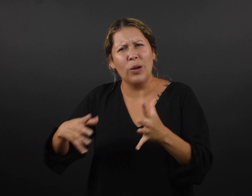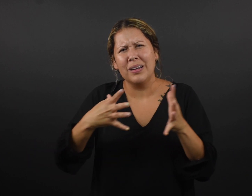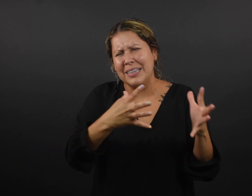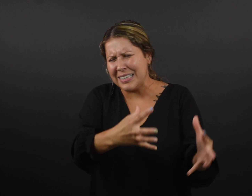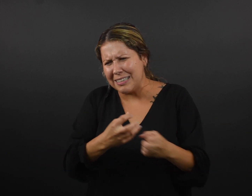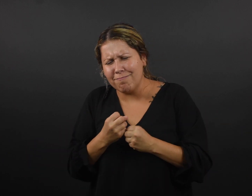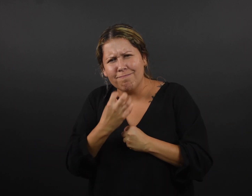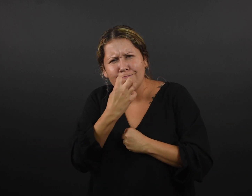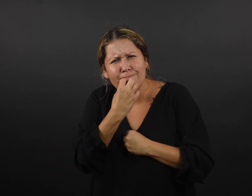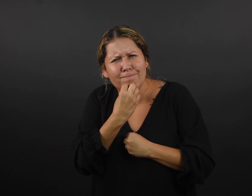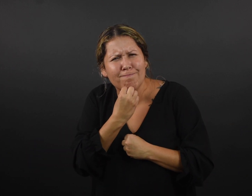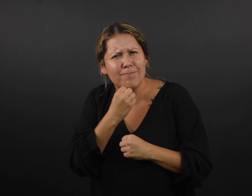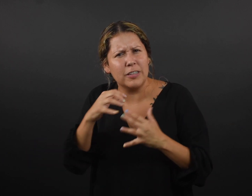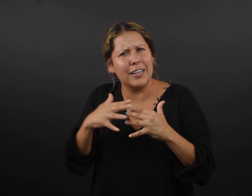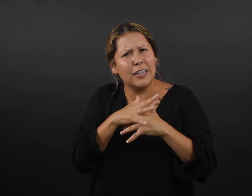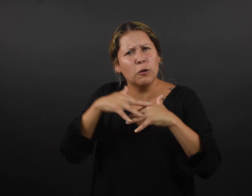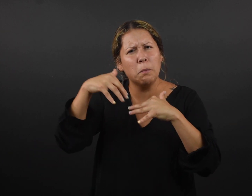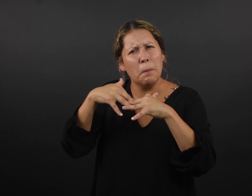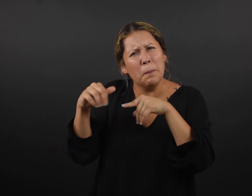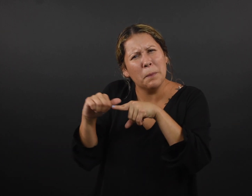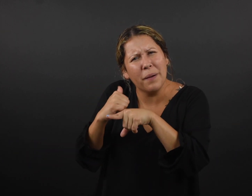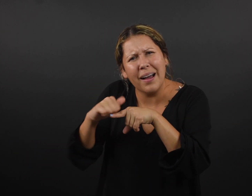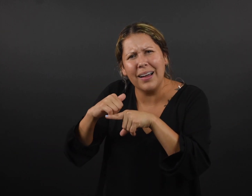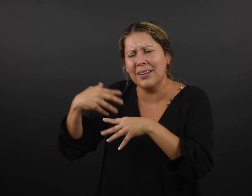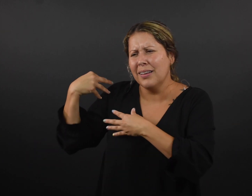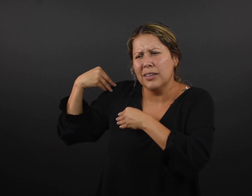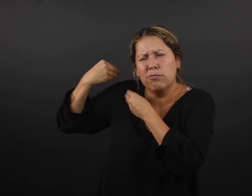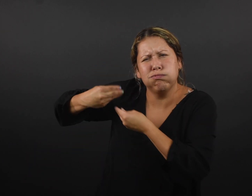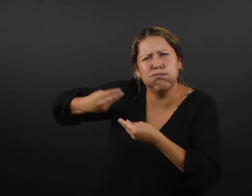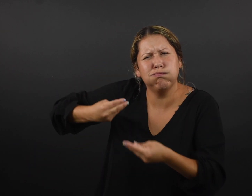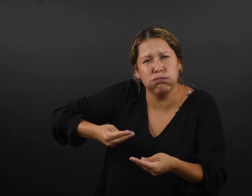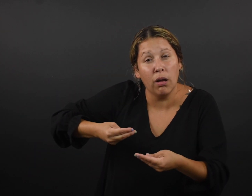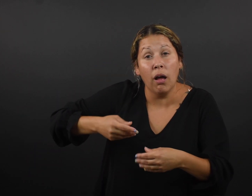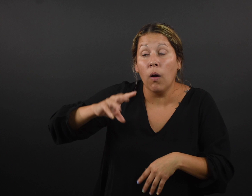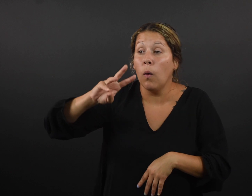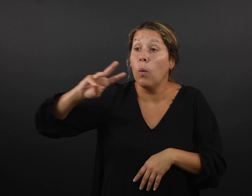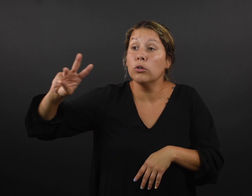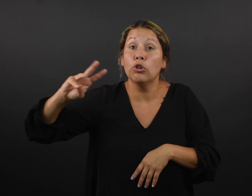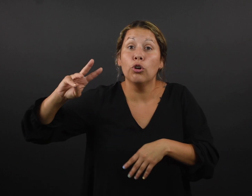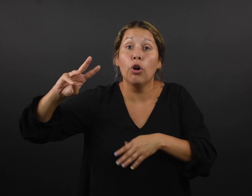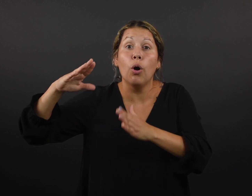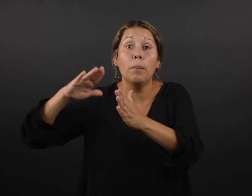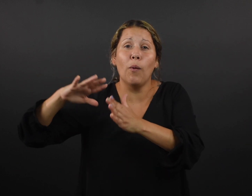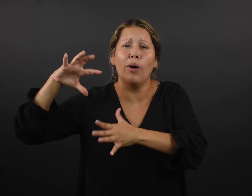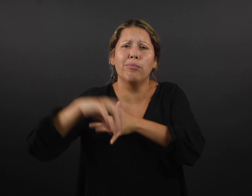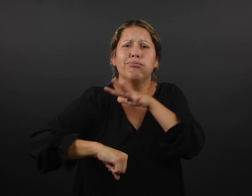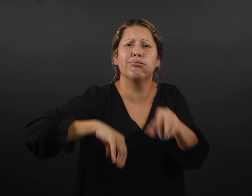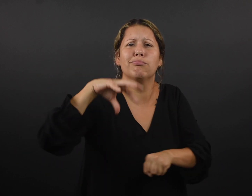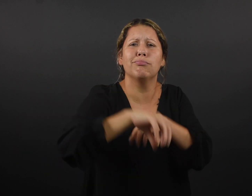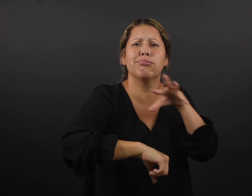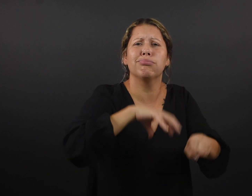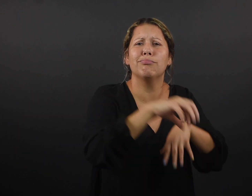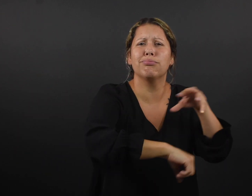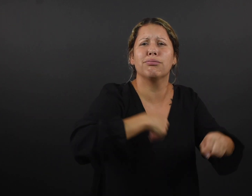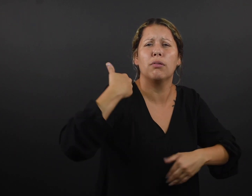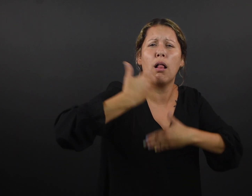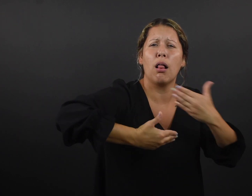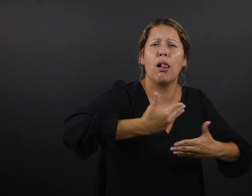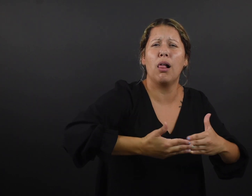space, allowing them the ability to reclaim Indigenous practices that were replaced by Western approaches through